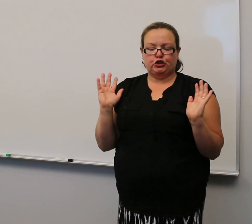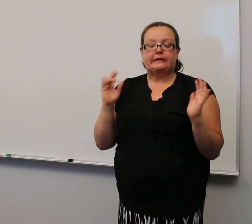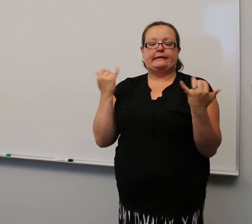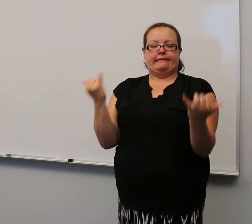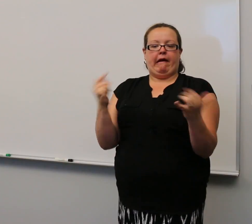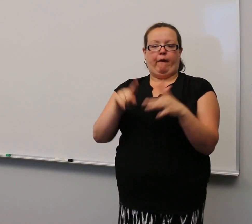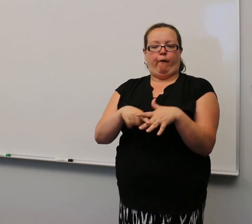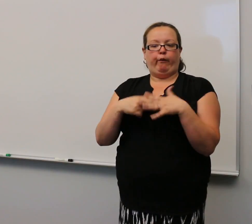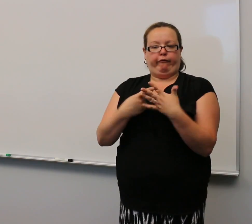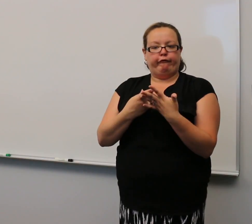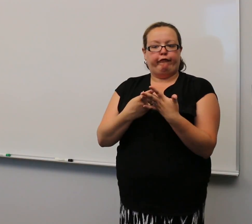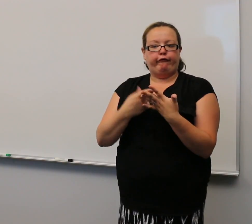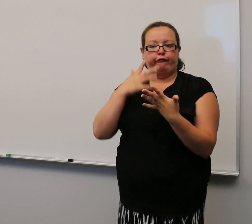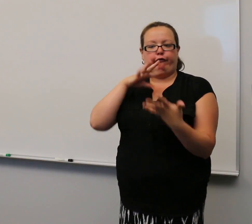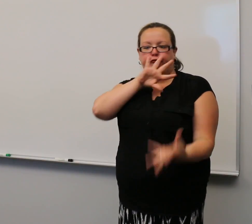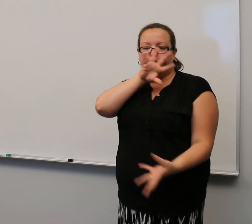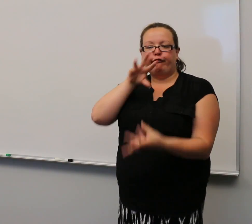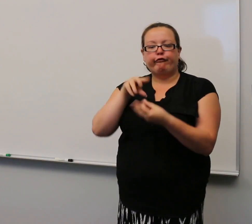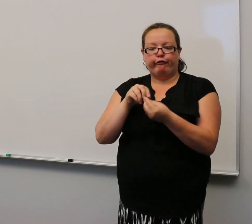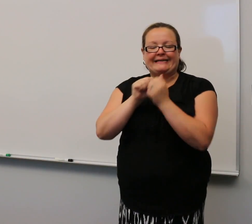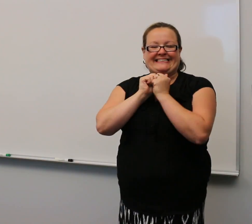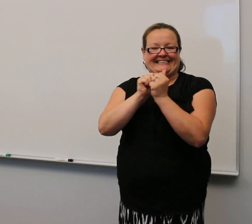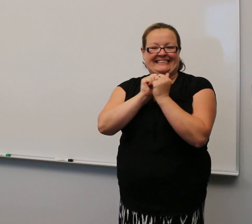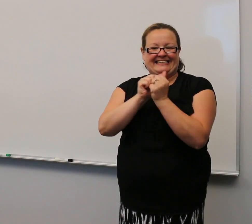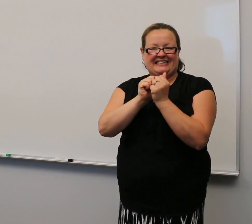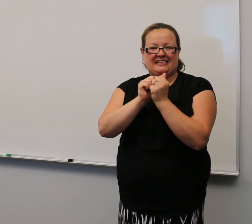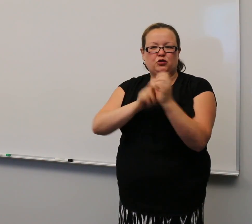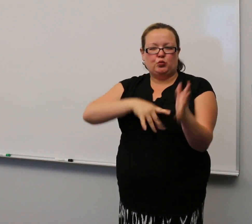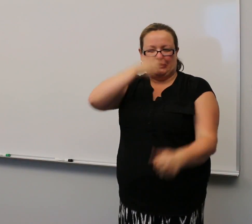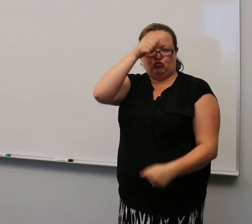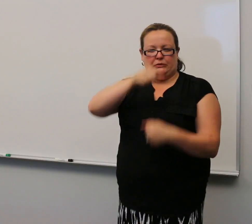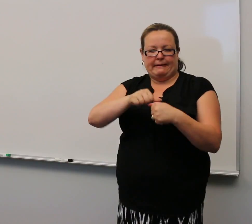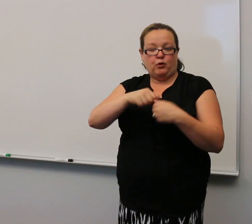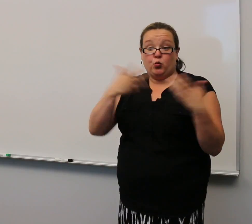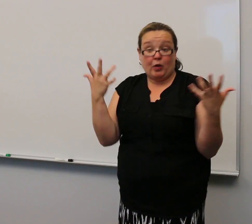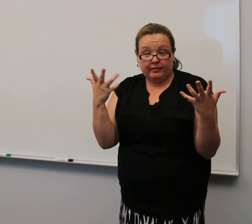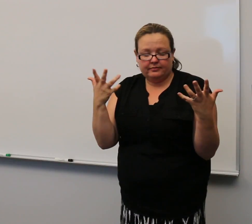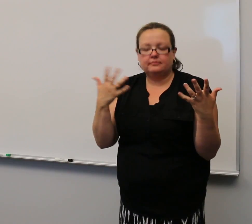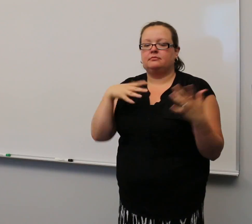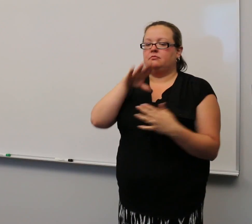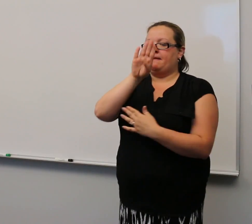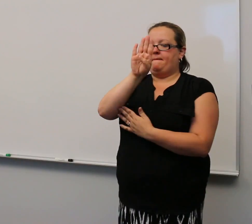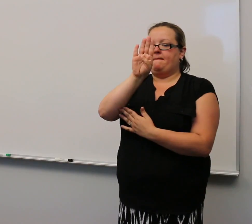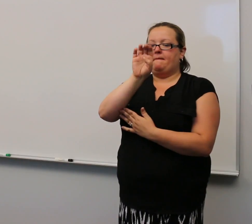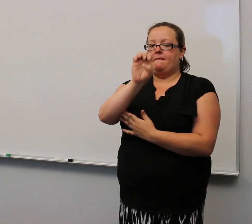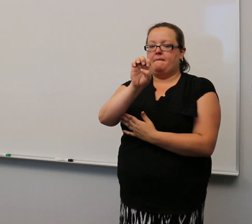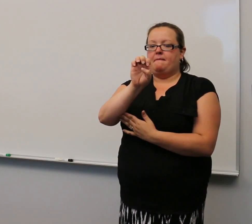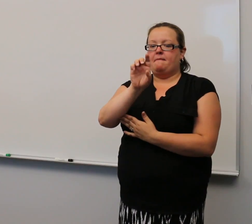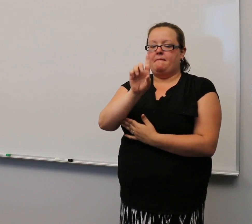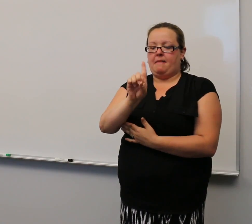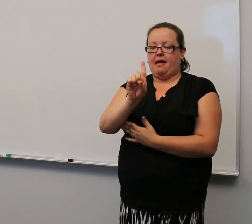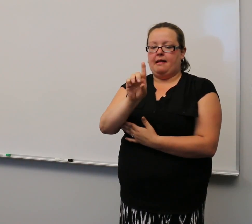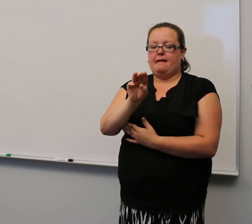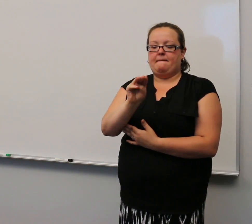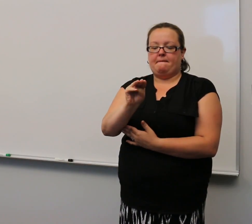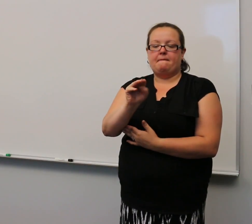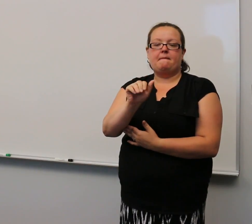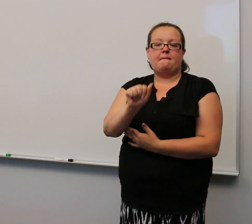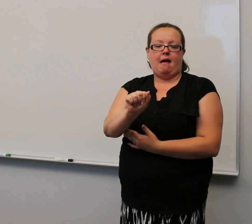when we put it all together, we need to remember BEDMAS. BEDMAS stands for brackets, exponents,